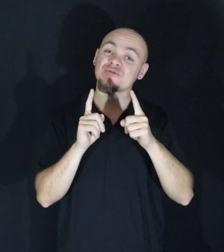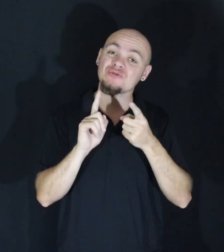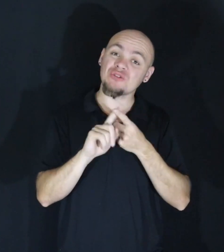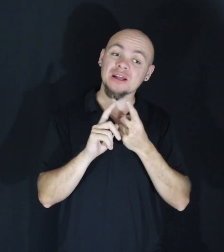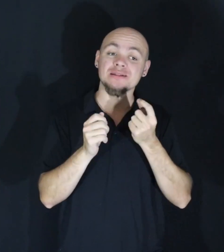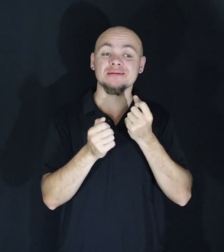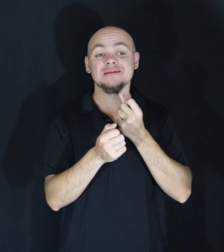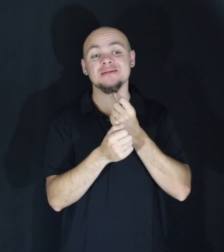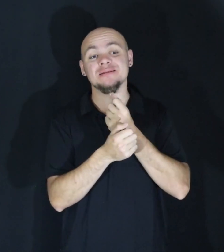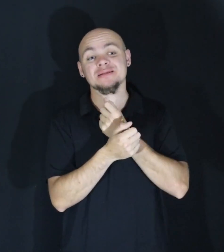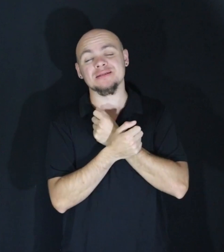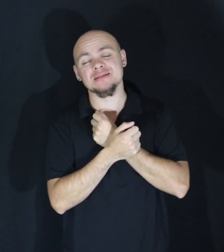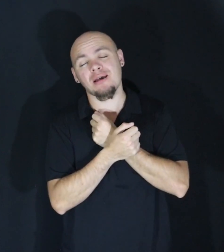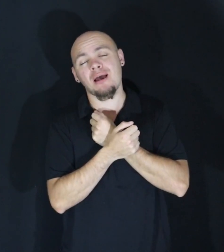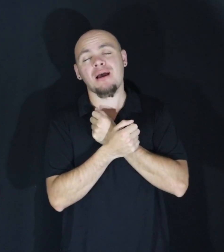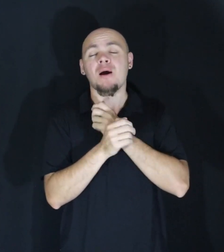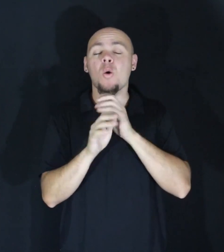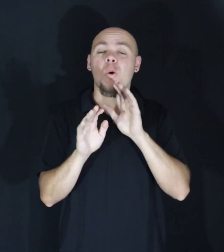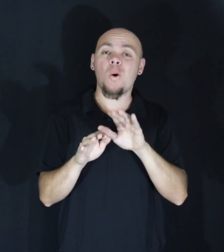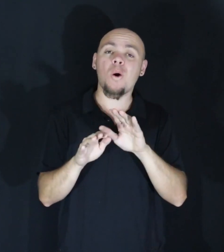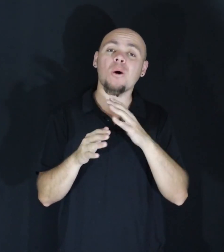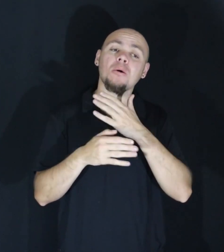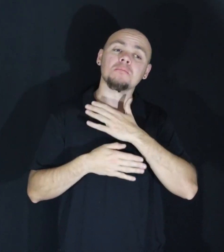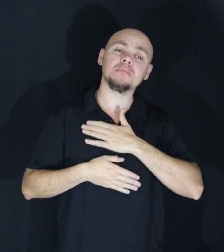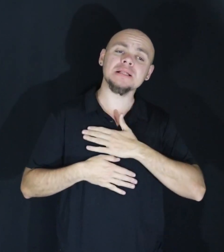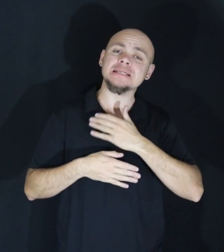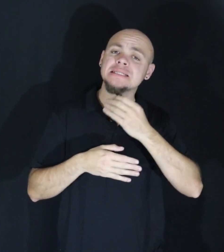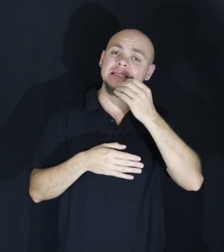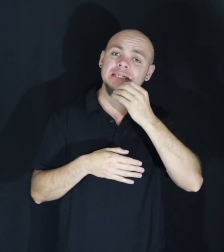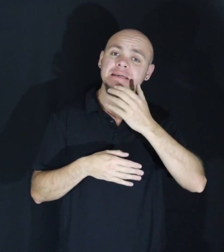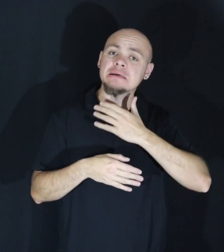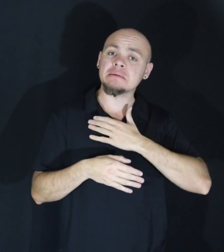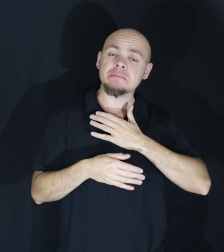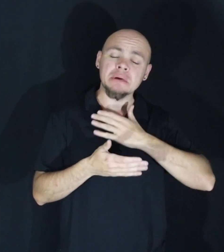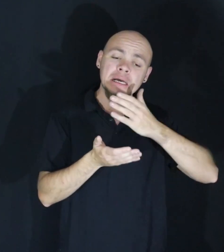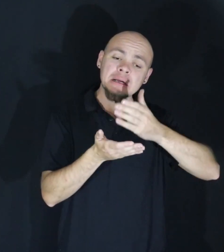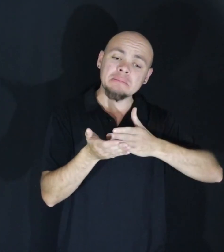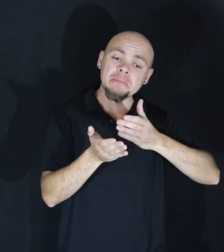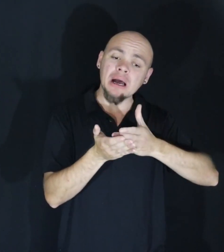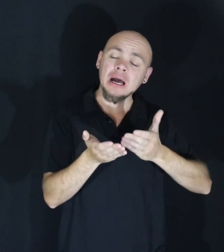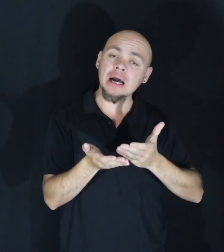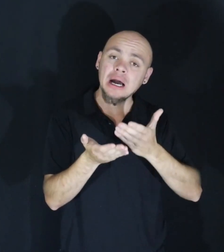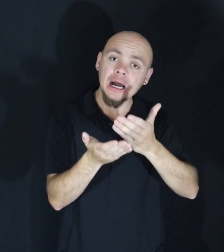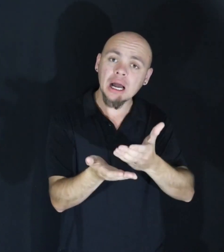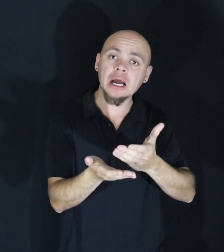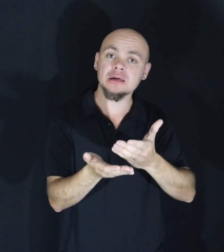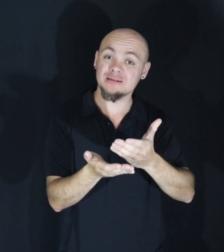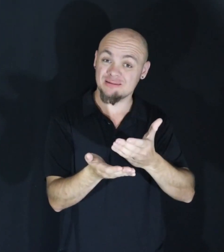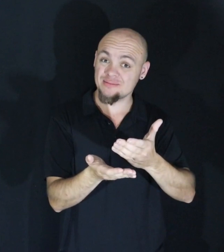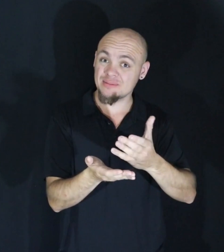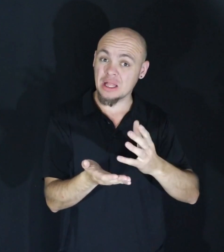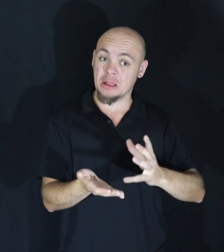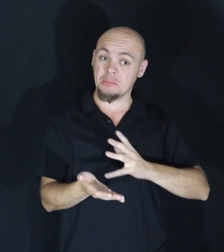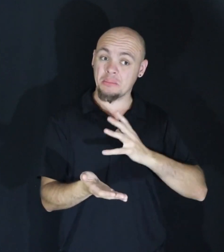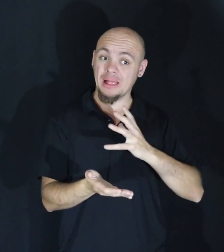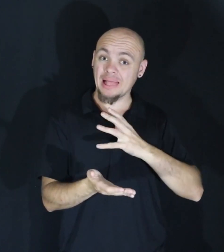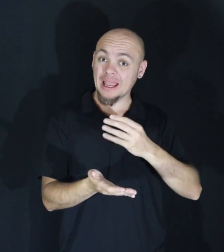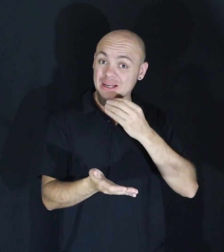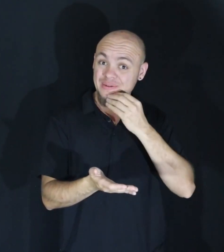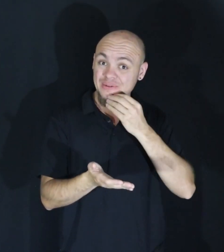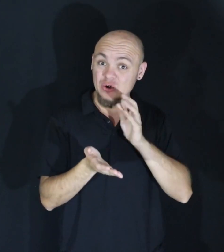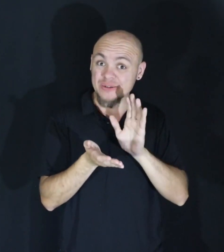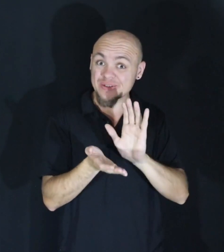ones, and coworkers who urge you, oh, please have some of my pecan pie. Know any polite food pushers like